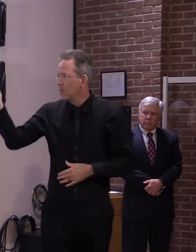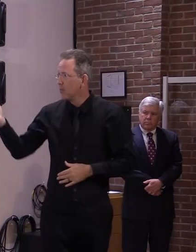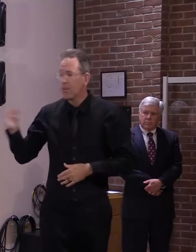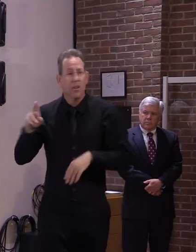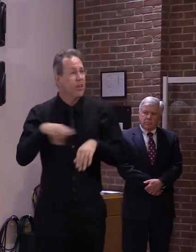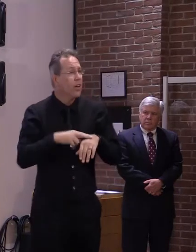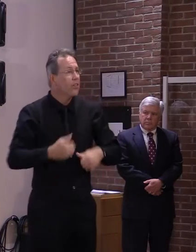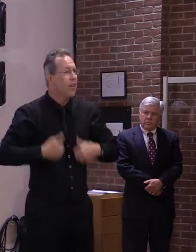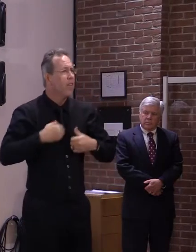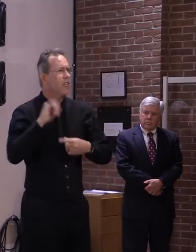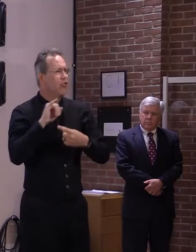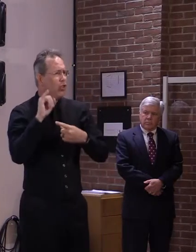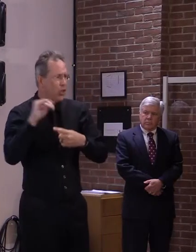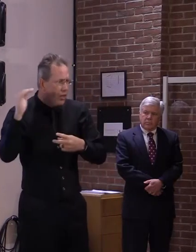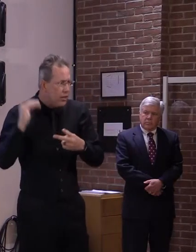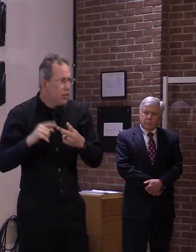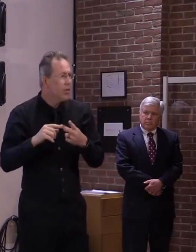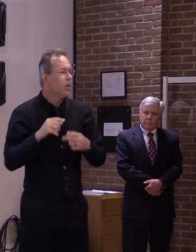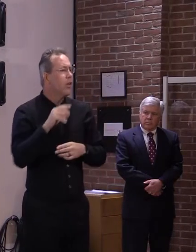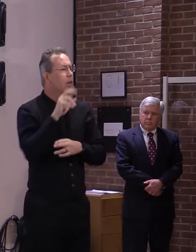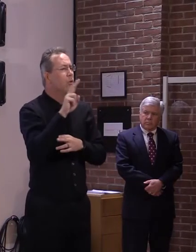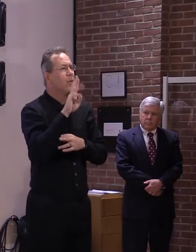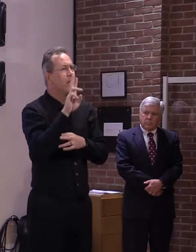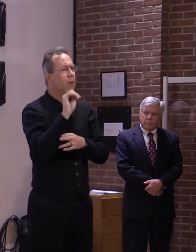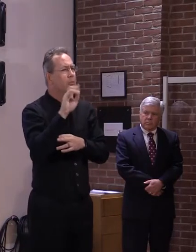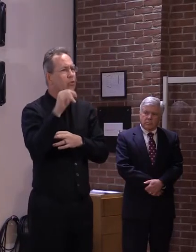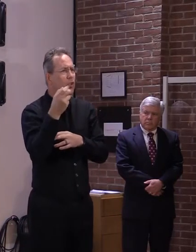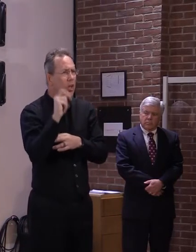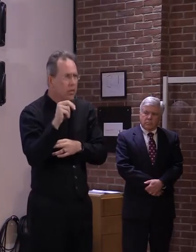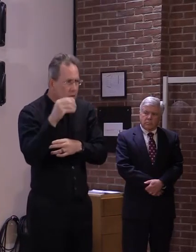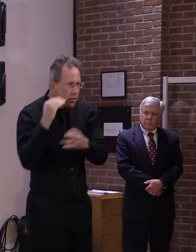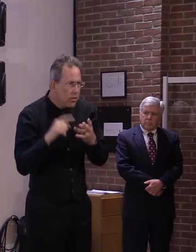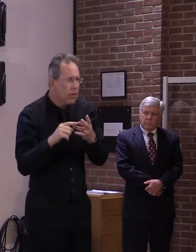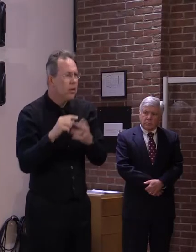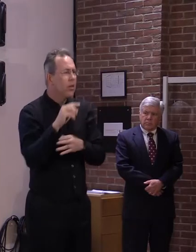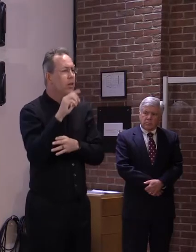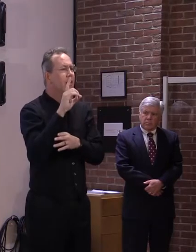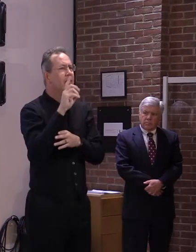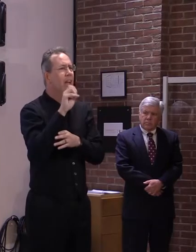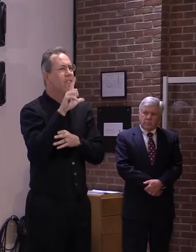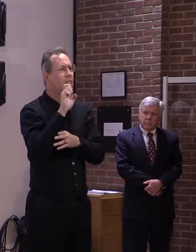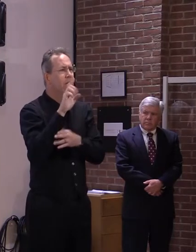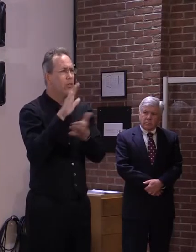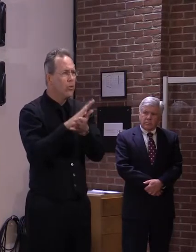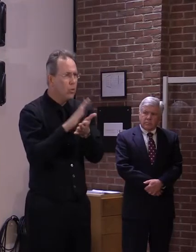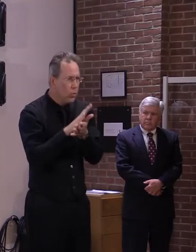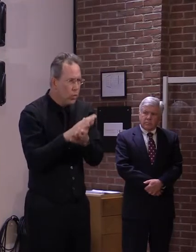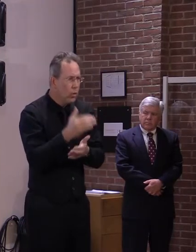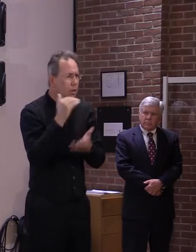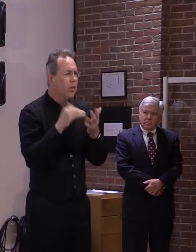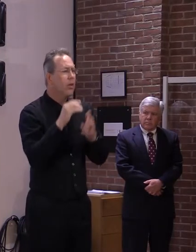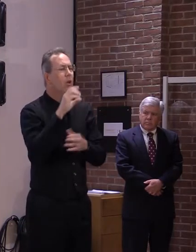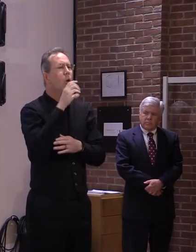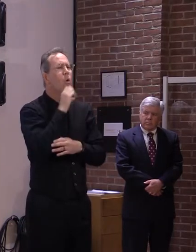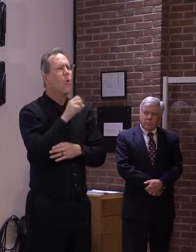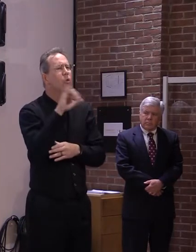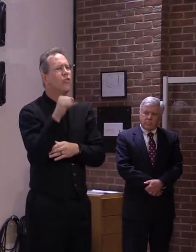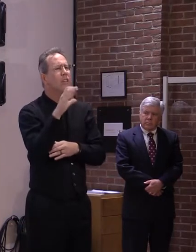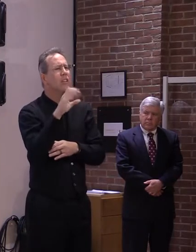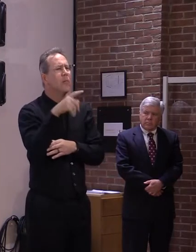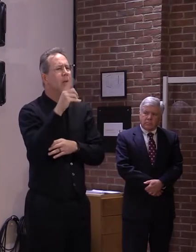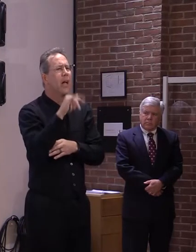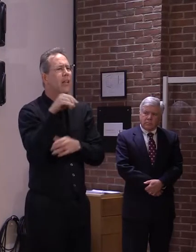Vermont University at Johnson, the Danville School, the former J.C. Penney at the Berlin Mall,